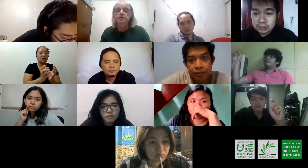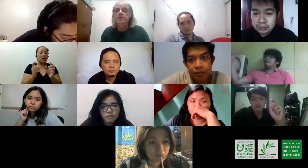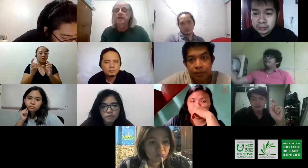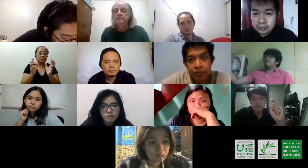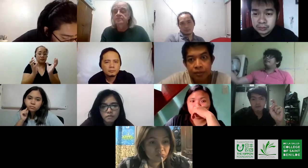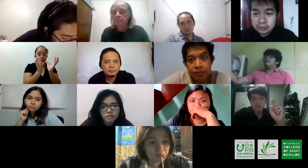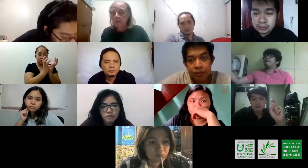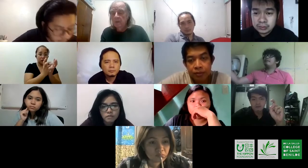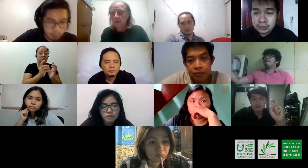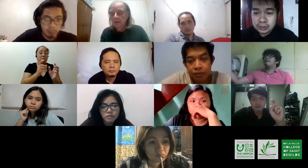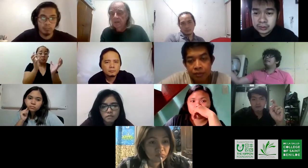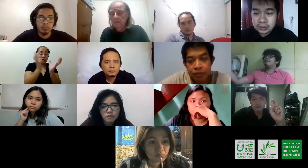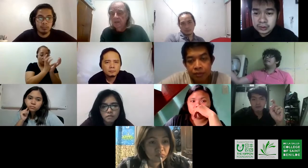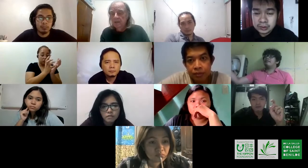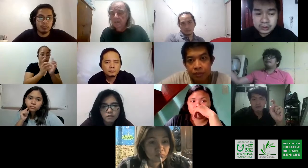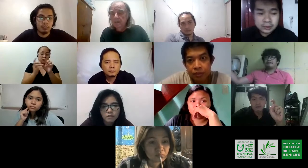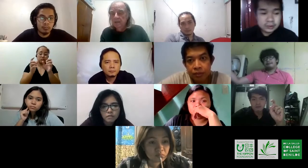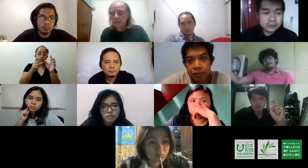culture together.